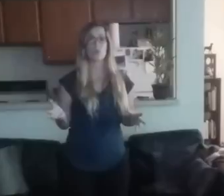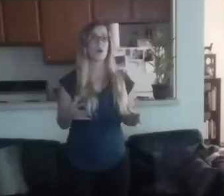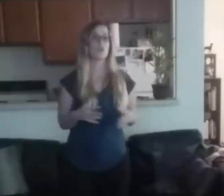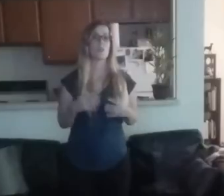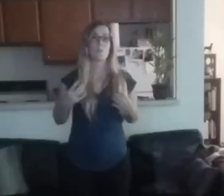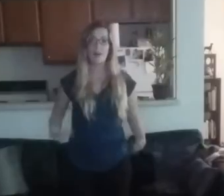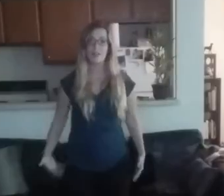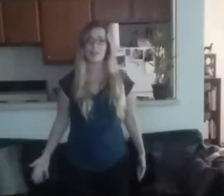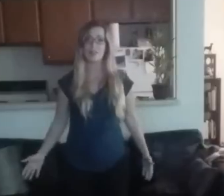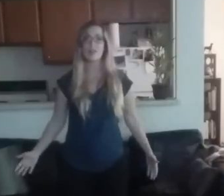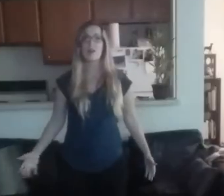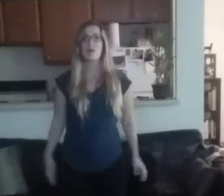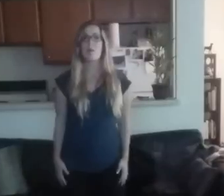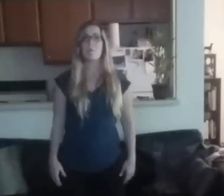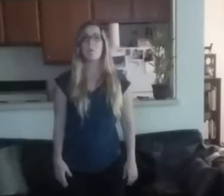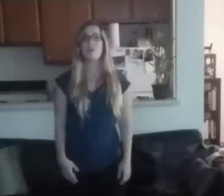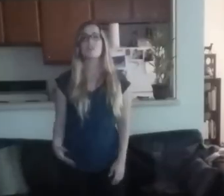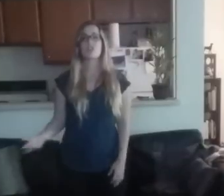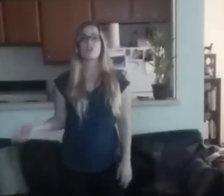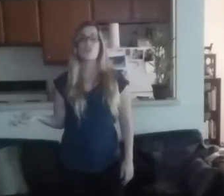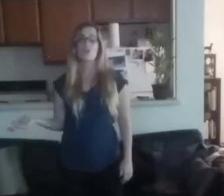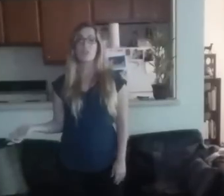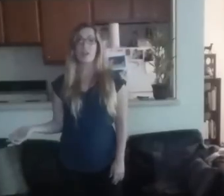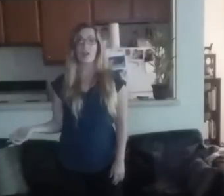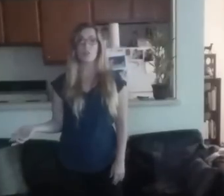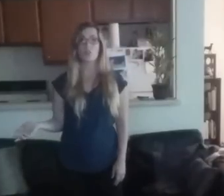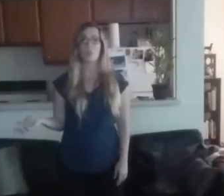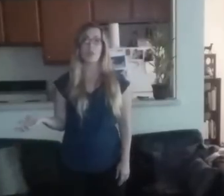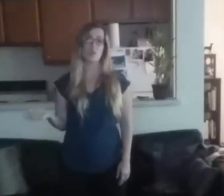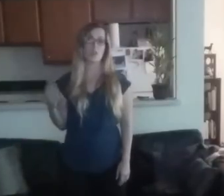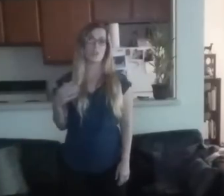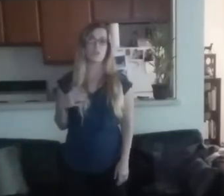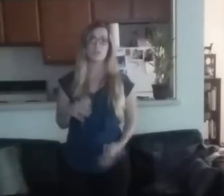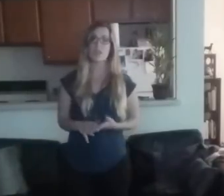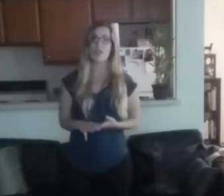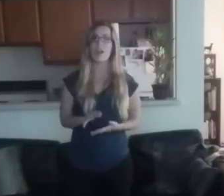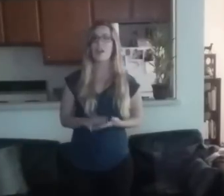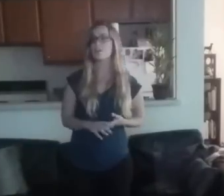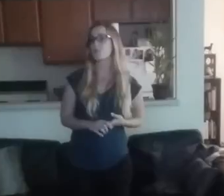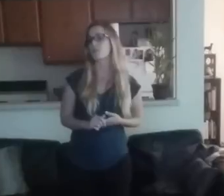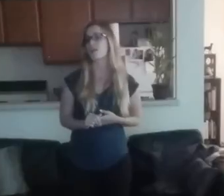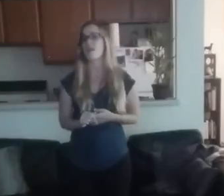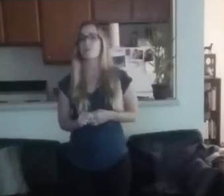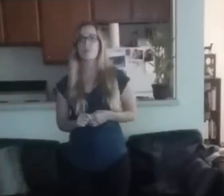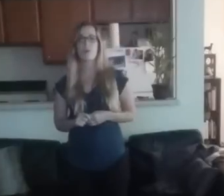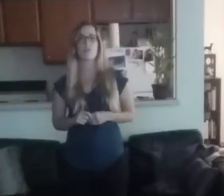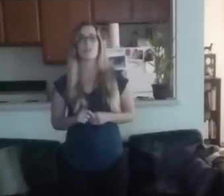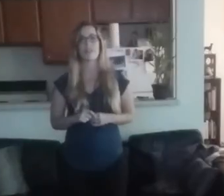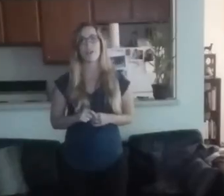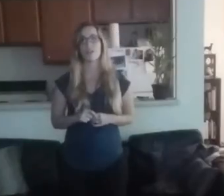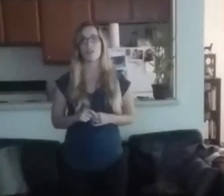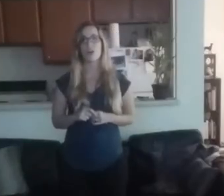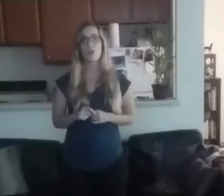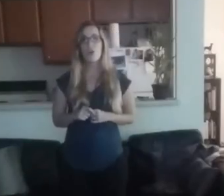throughout your body. Many turn to over-the-counter pain relievers like aspirin, ibuprofen, Tylenol,